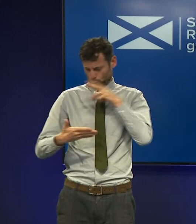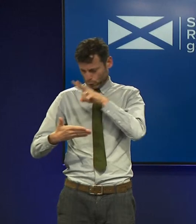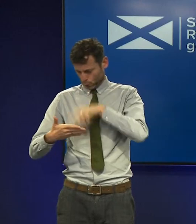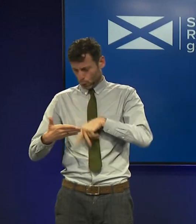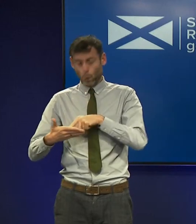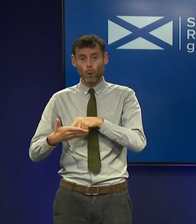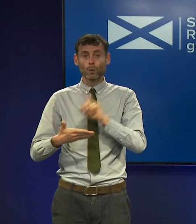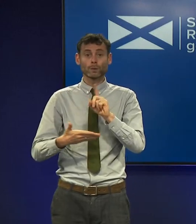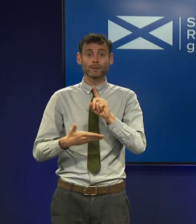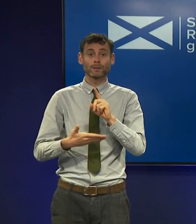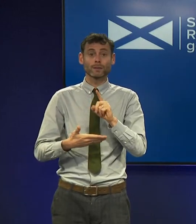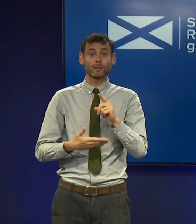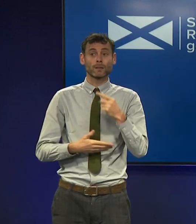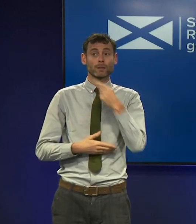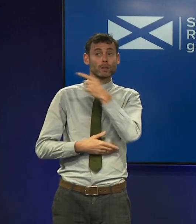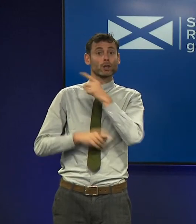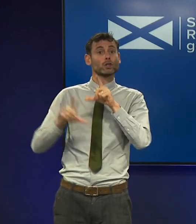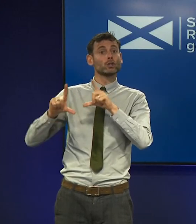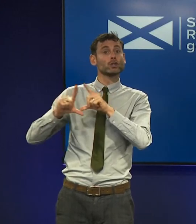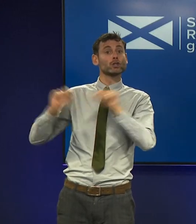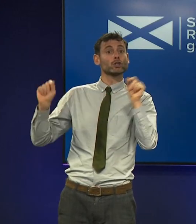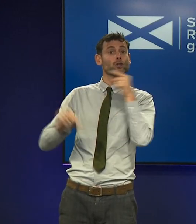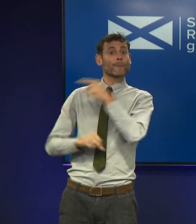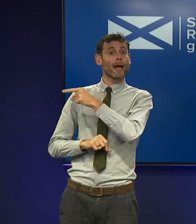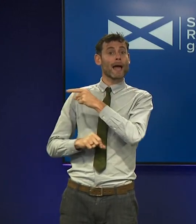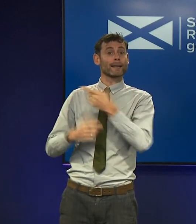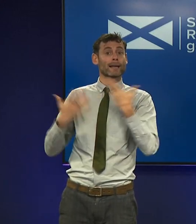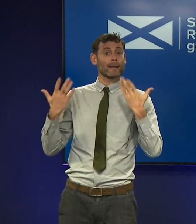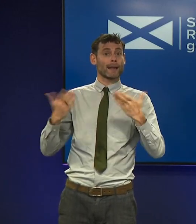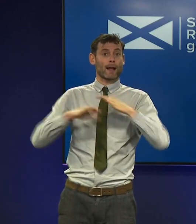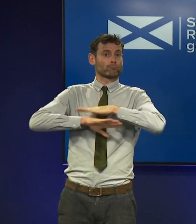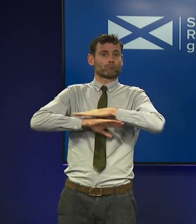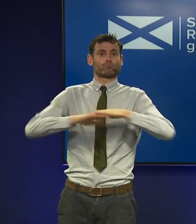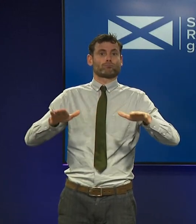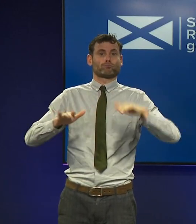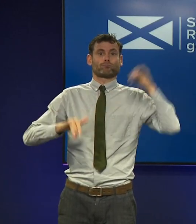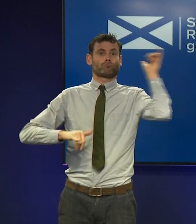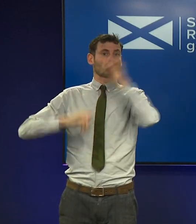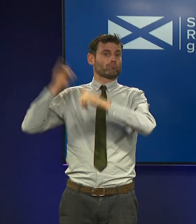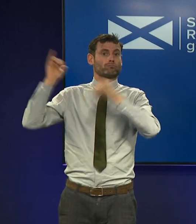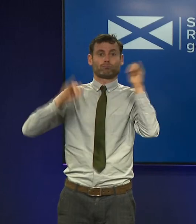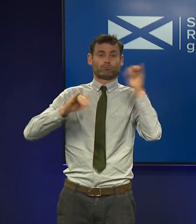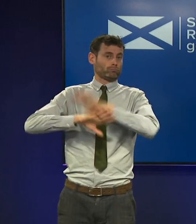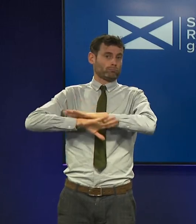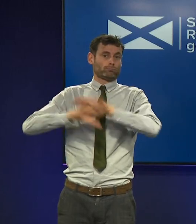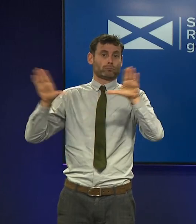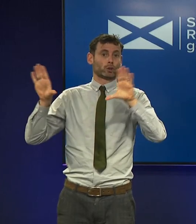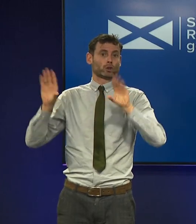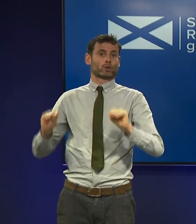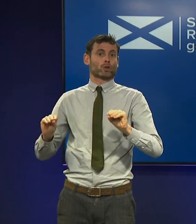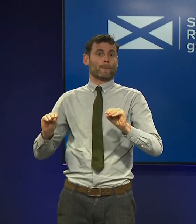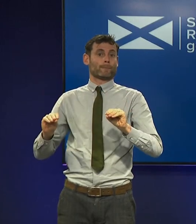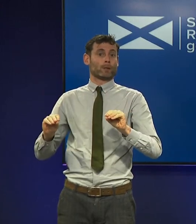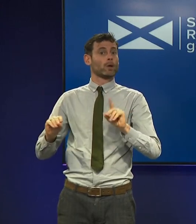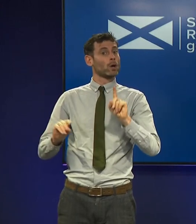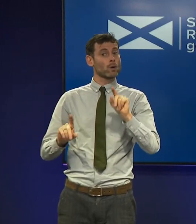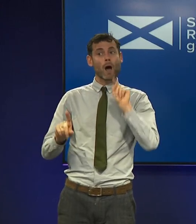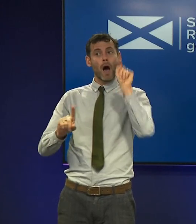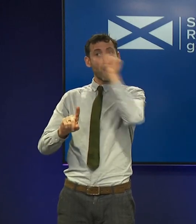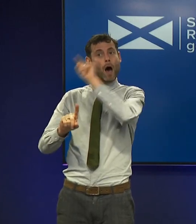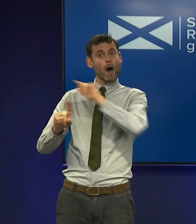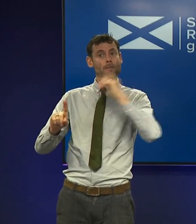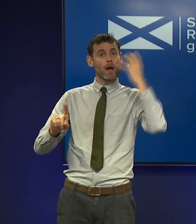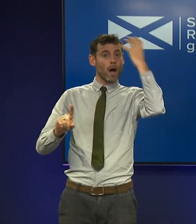think Japan has just closed its borders. So other countries are taking decisions about trying to restrict